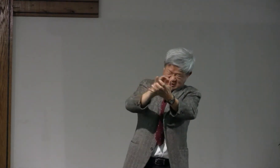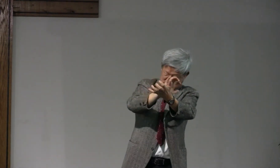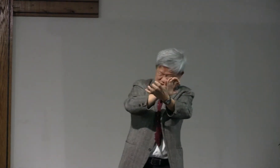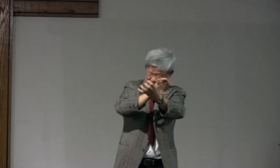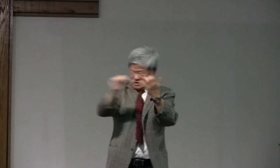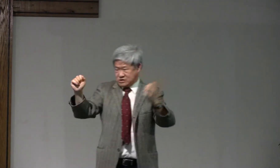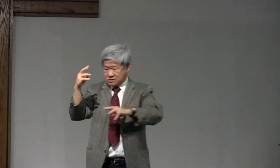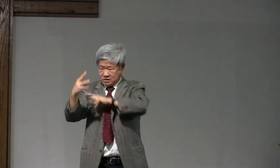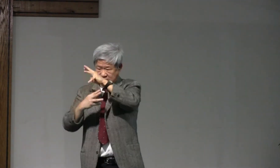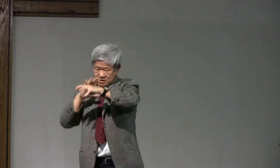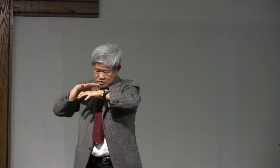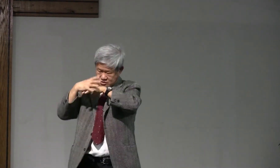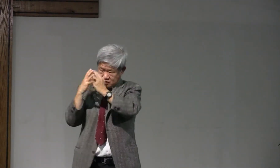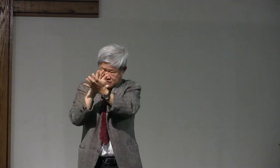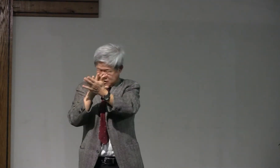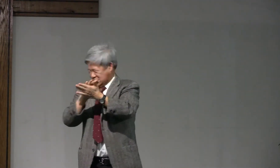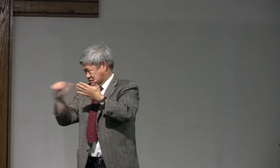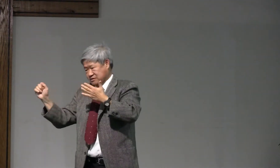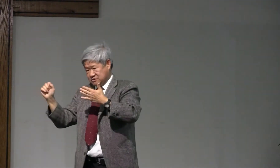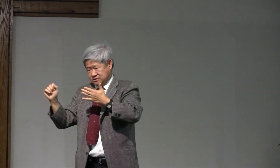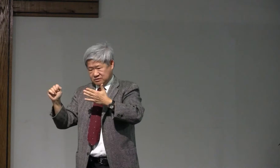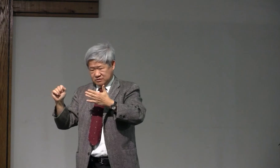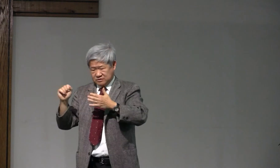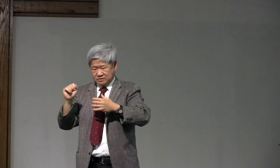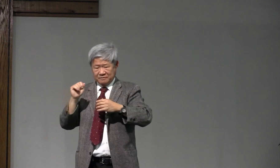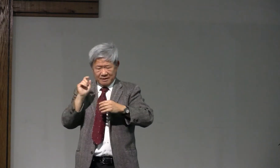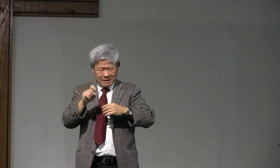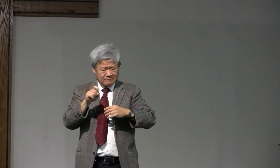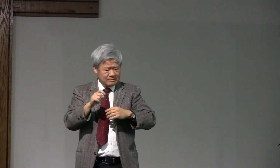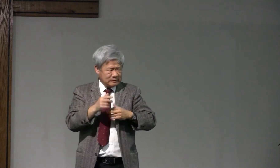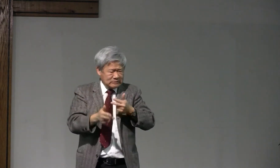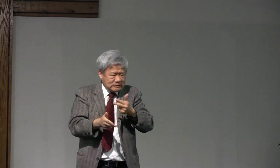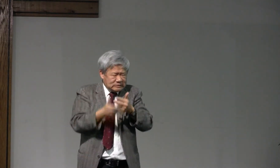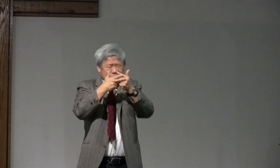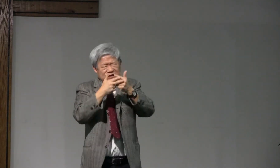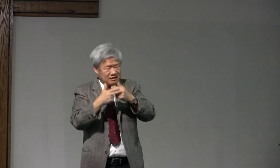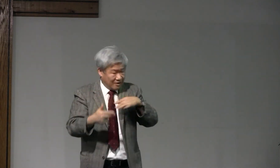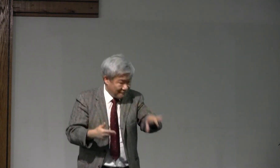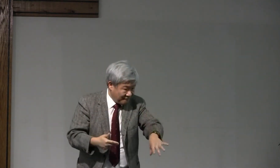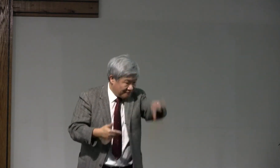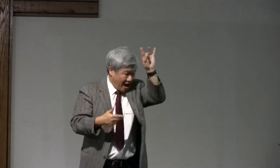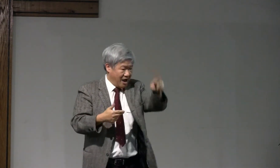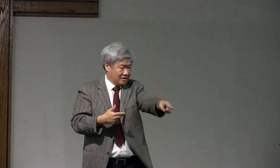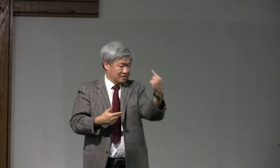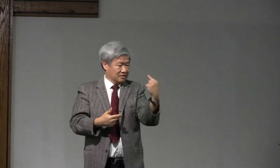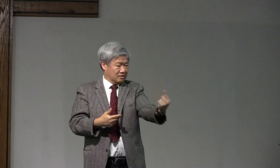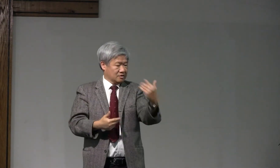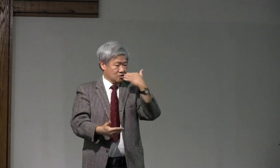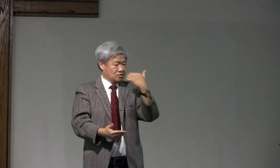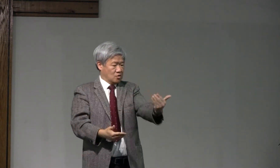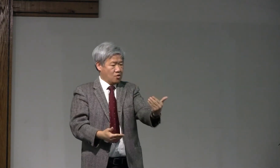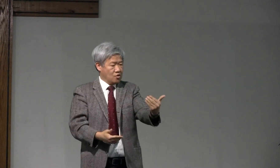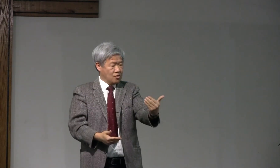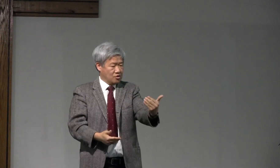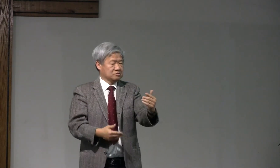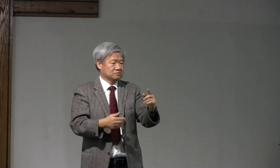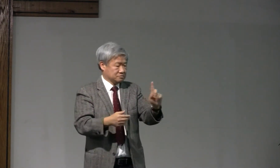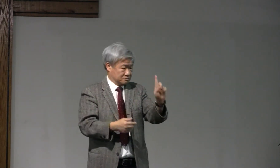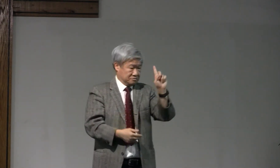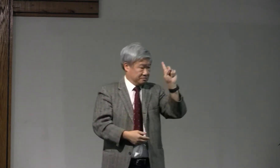Everyone else was wicked, and God planned to destroy the world. But he found one good man, and that